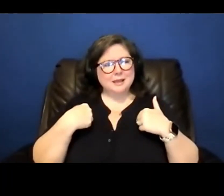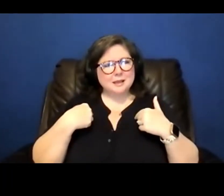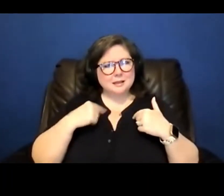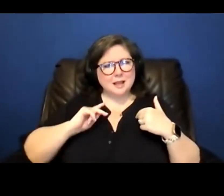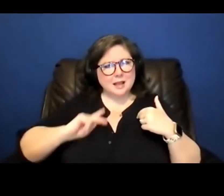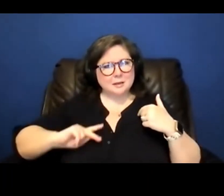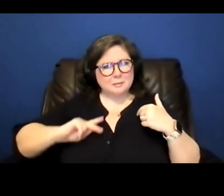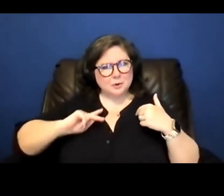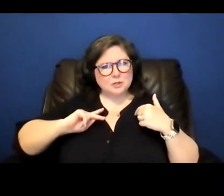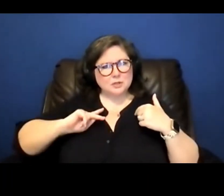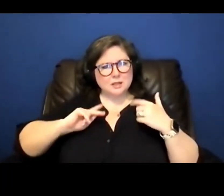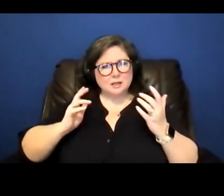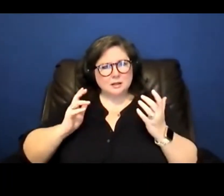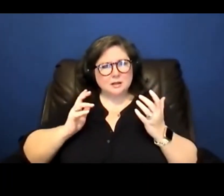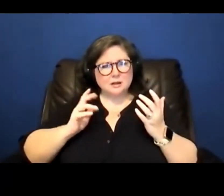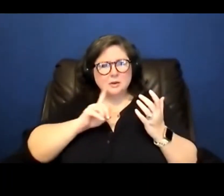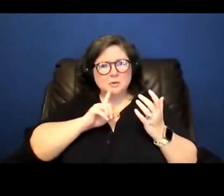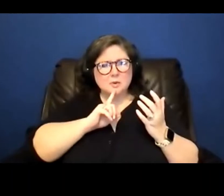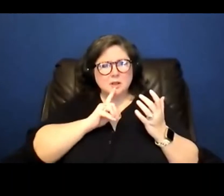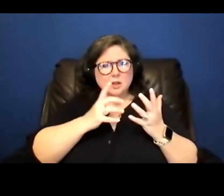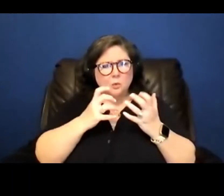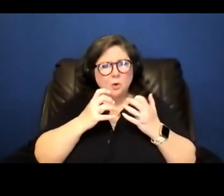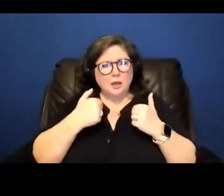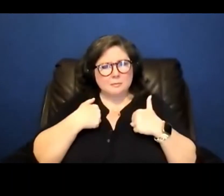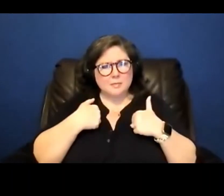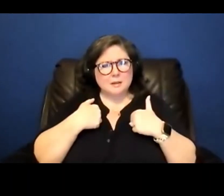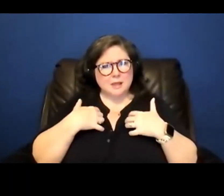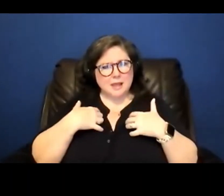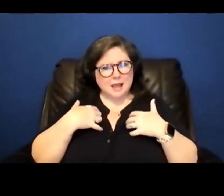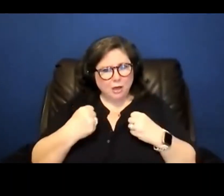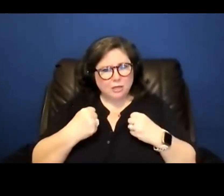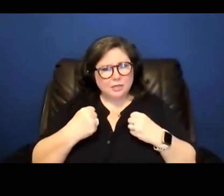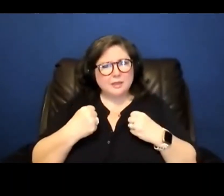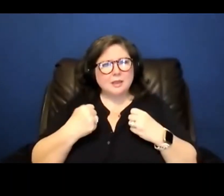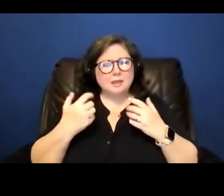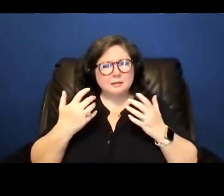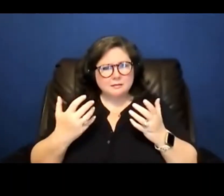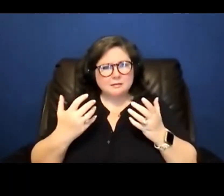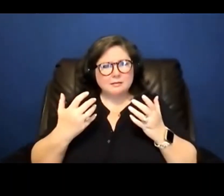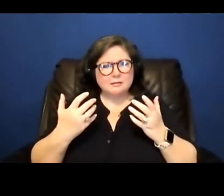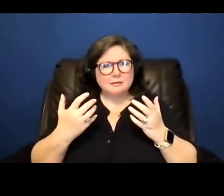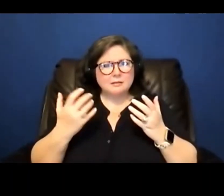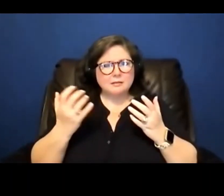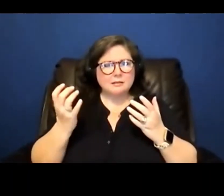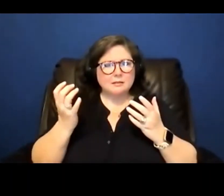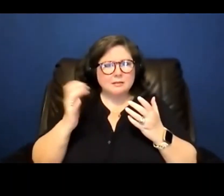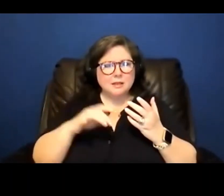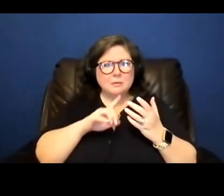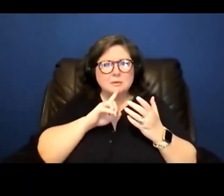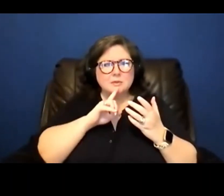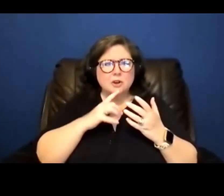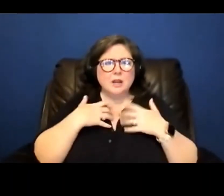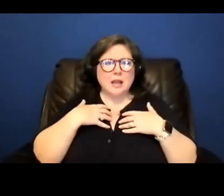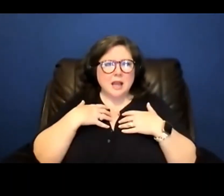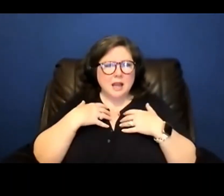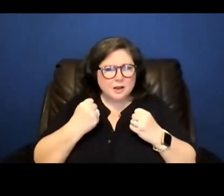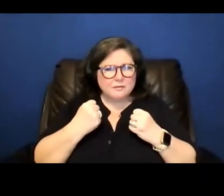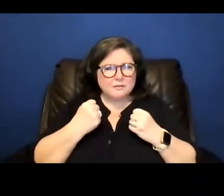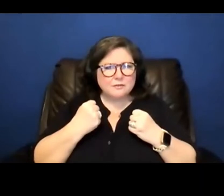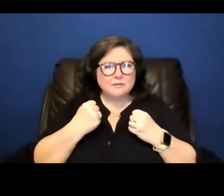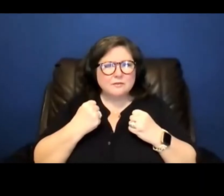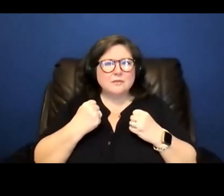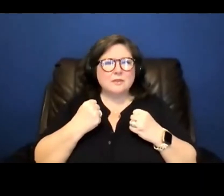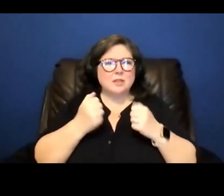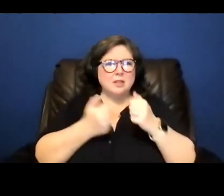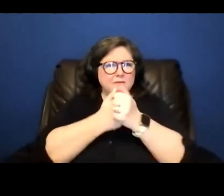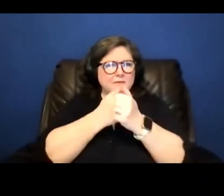and wanted me to be healthy and whole. And so that was very helpful, and they followed up